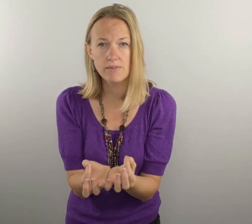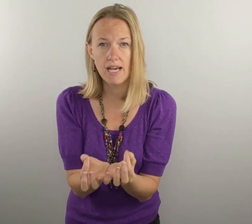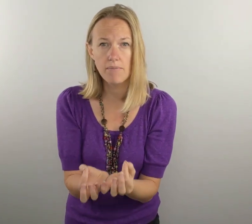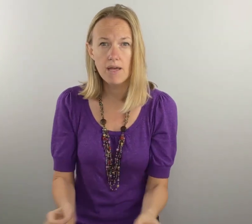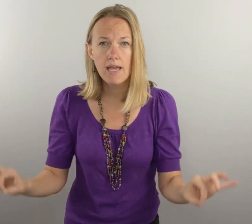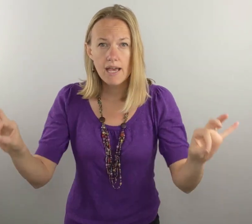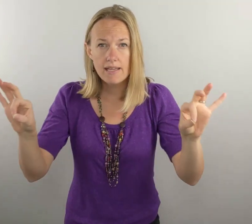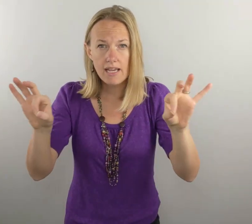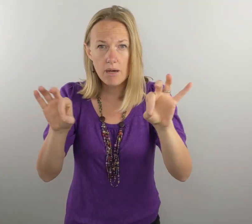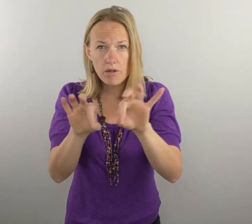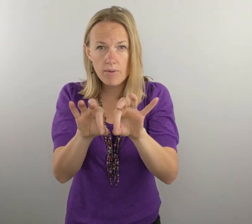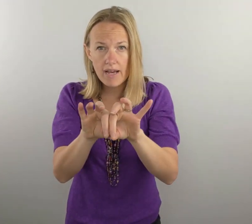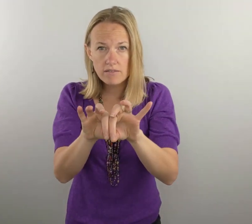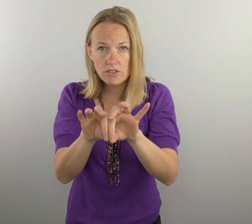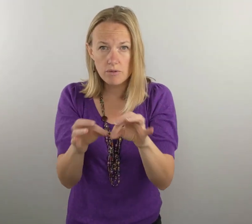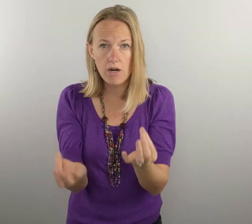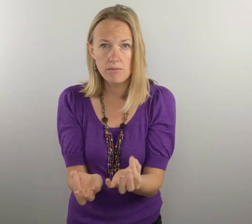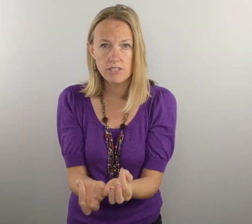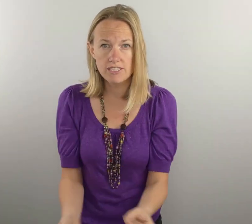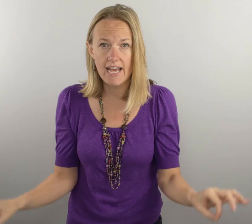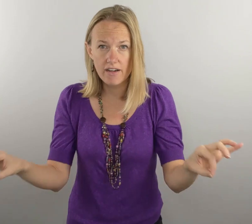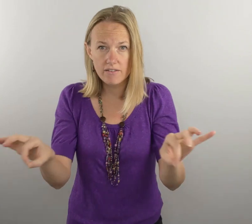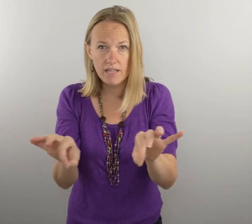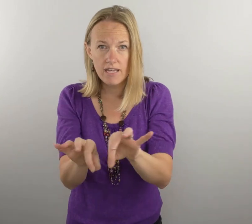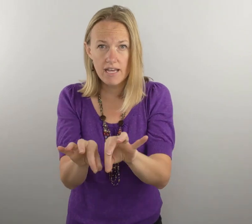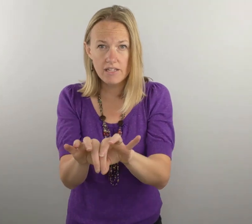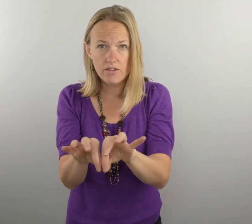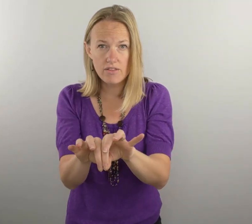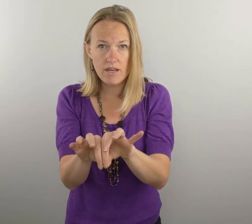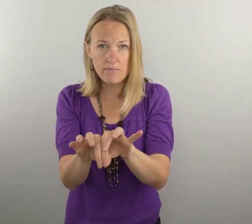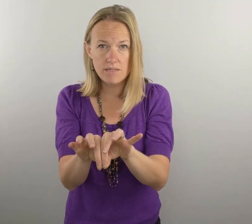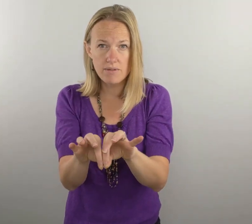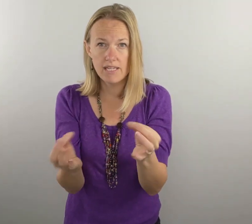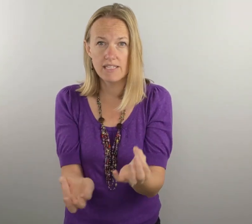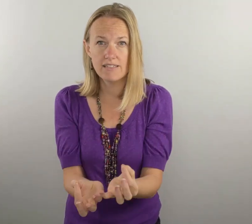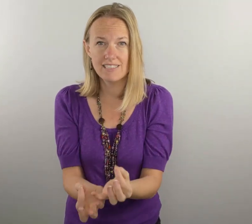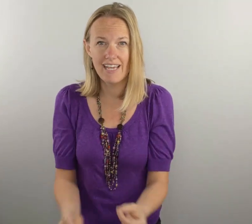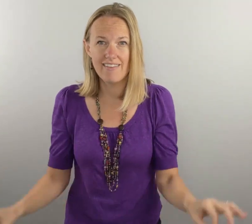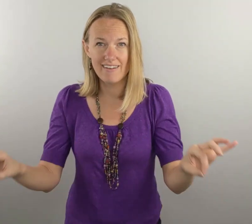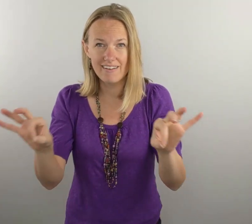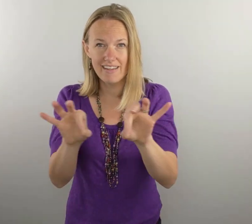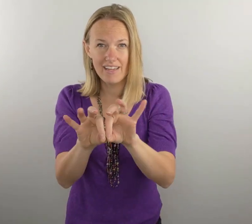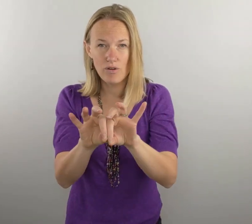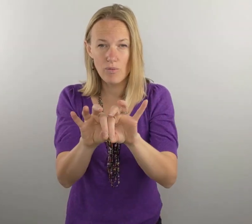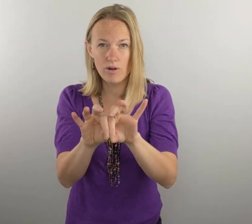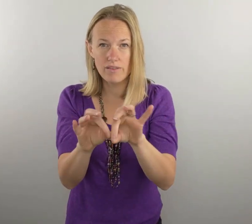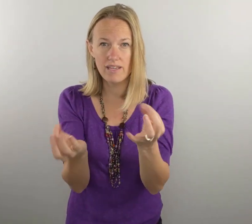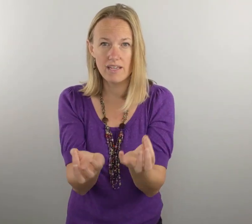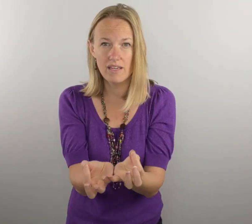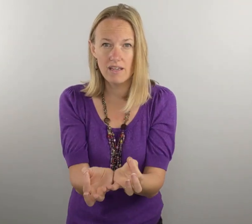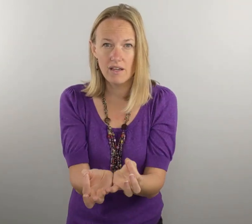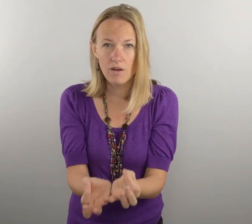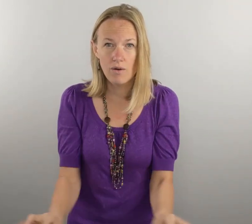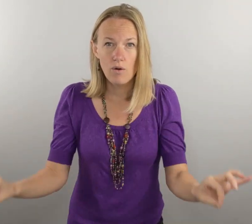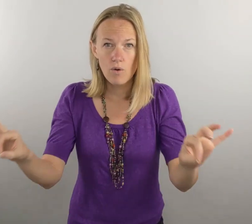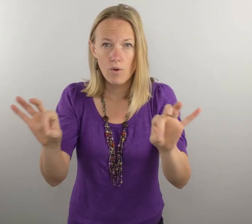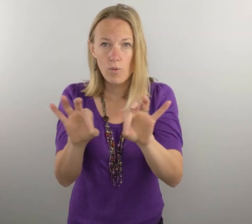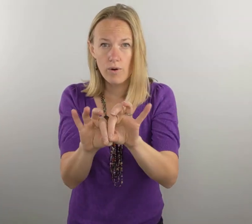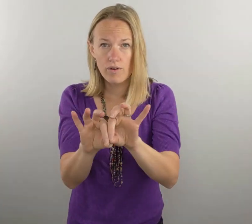up, and then coming around so your palms are down and your thumbs and pinkies are together, okay? Worthy,